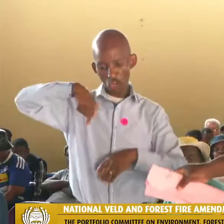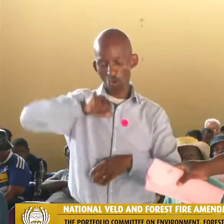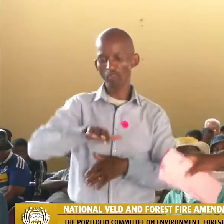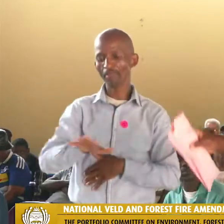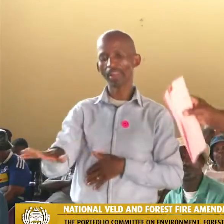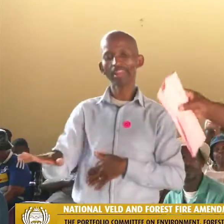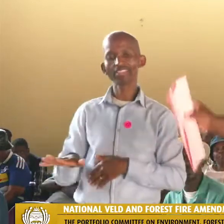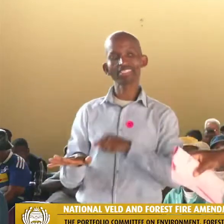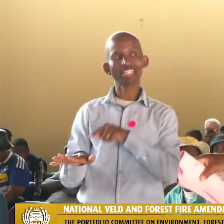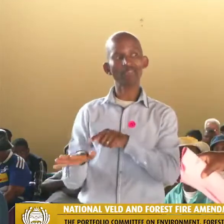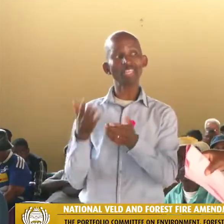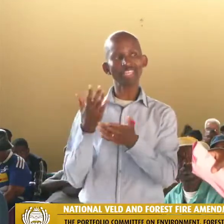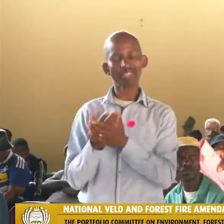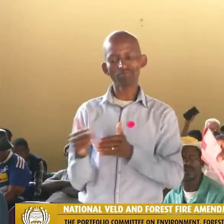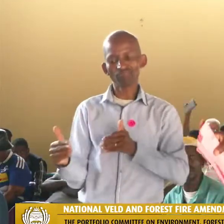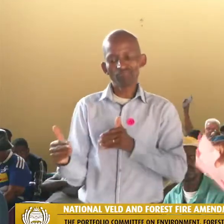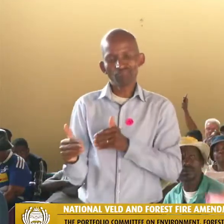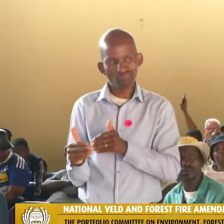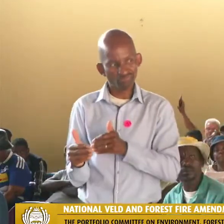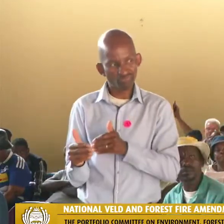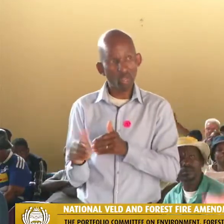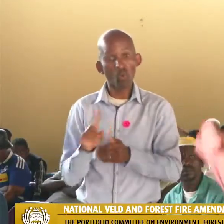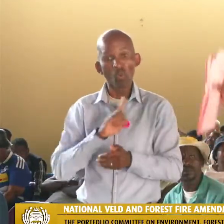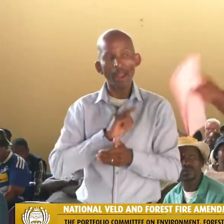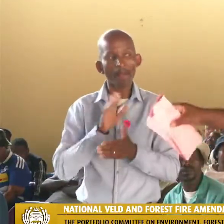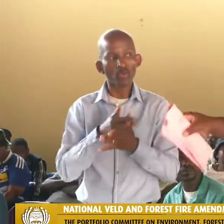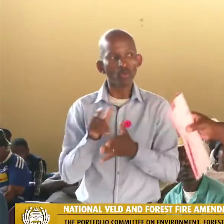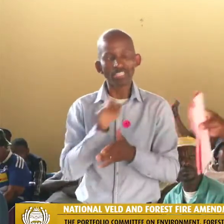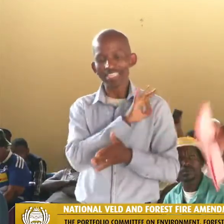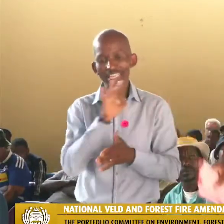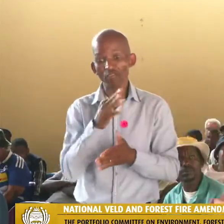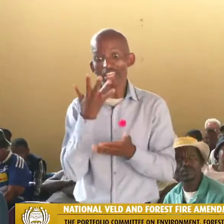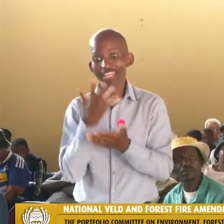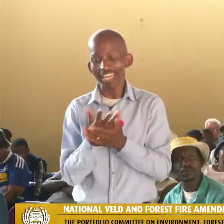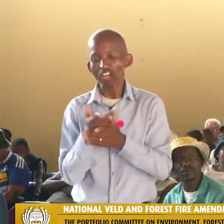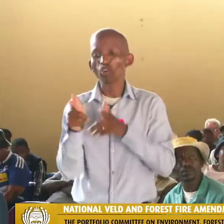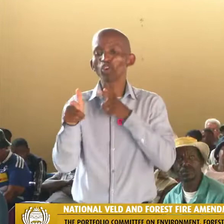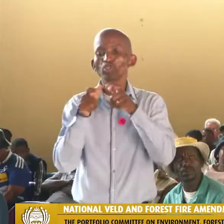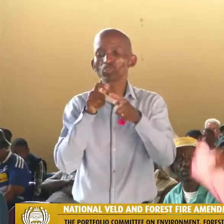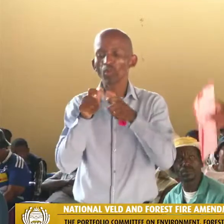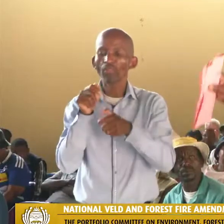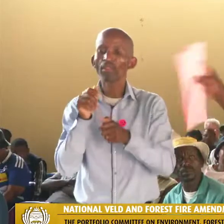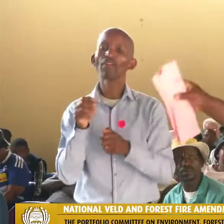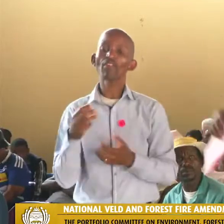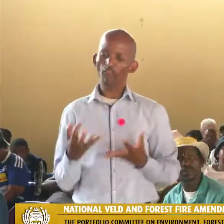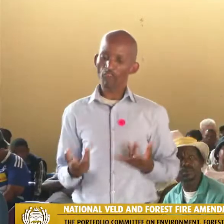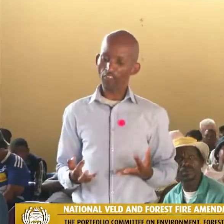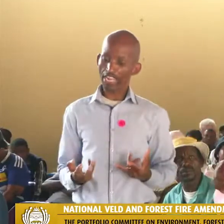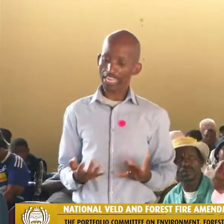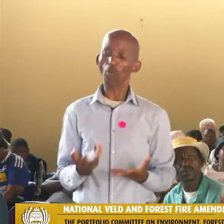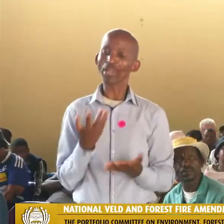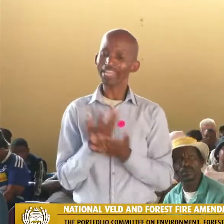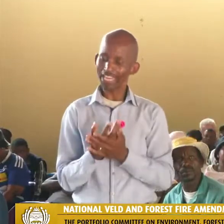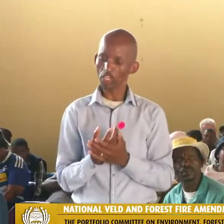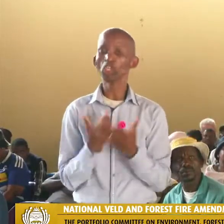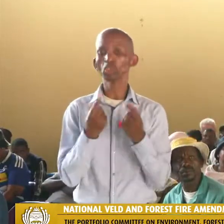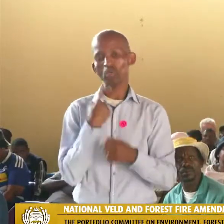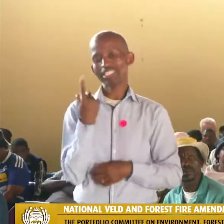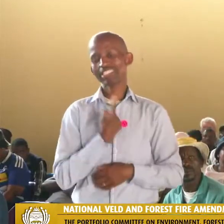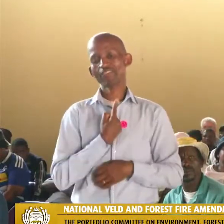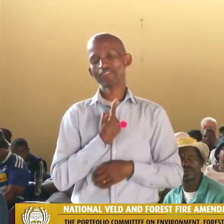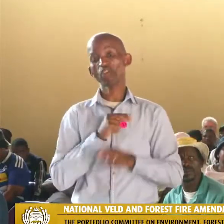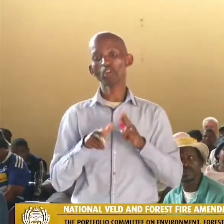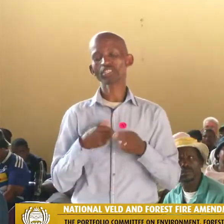ngasemlanjeni akufutshane so that uba ngaba siyakwazi ukulawula umlilo sikwazi ukuzilawulela singadanga safowunela